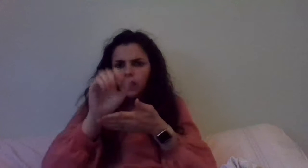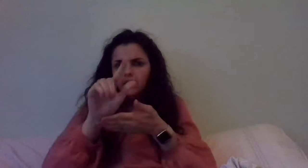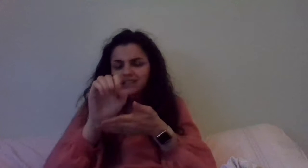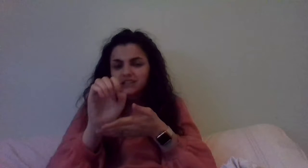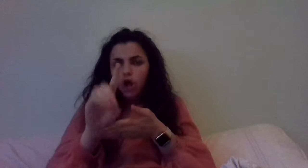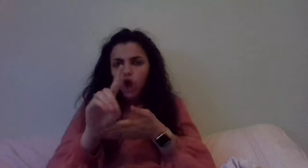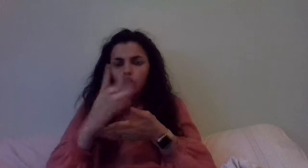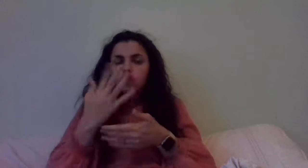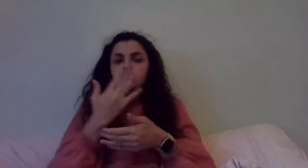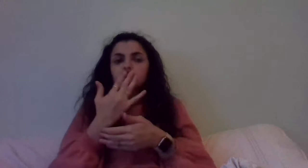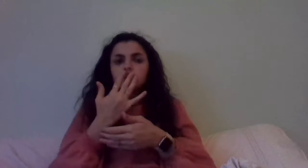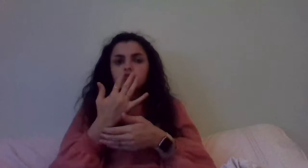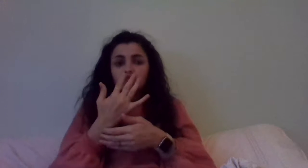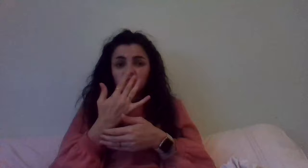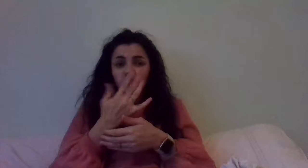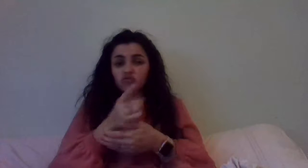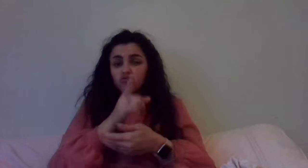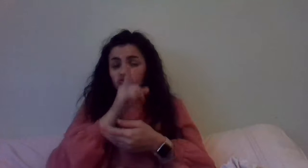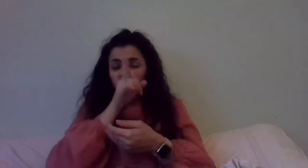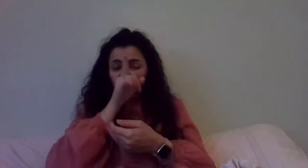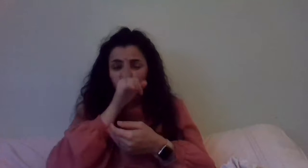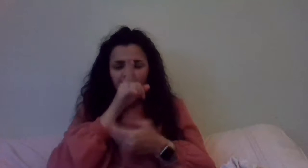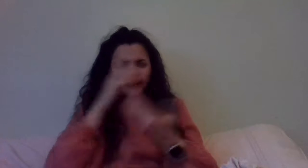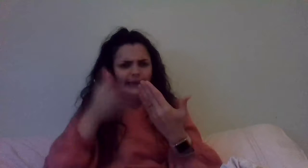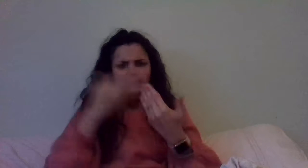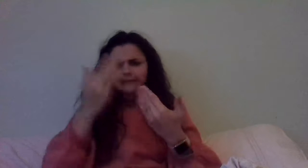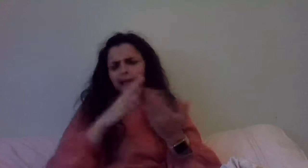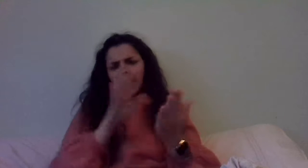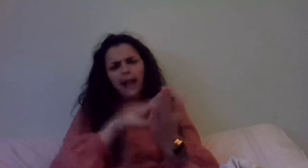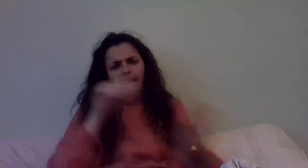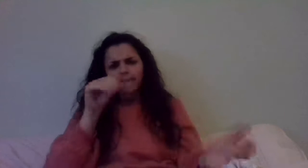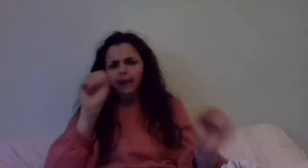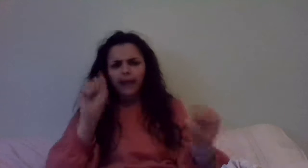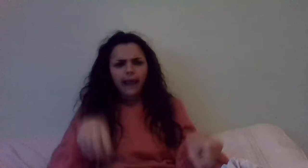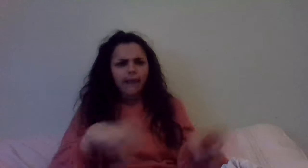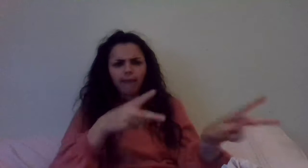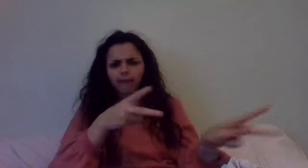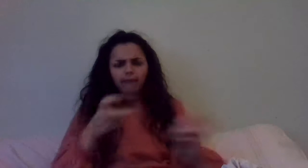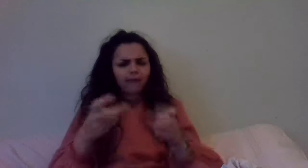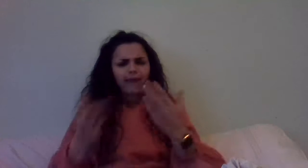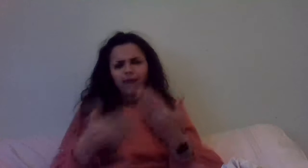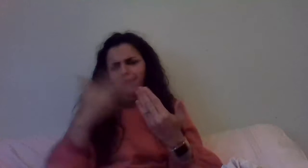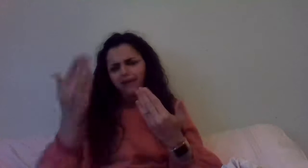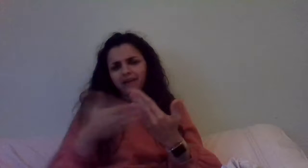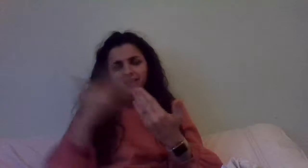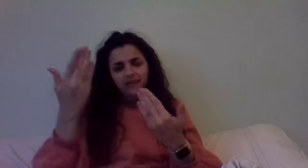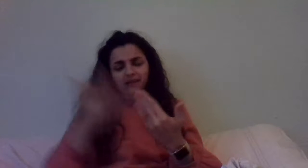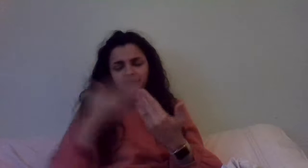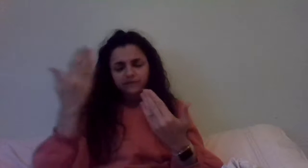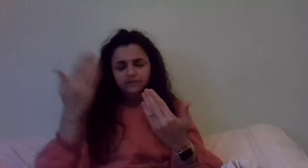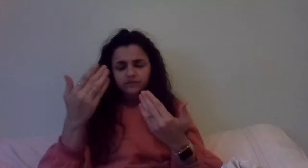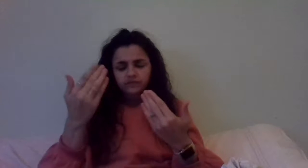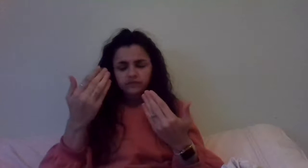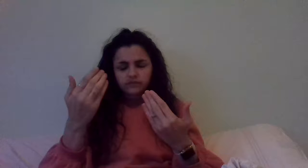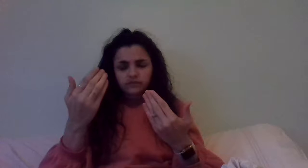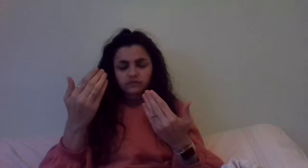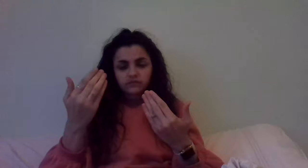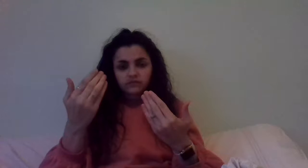easily replicated. There's kind of this notion that they're graphic images. And so the